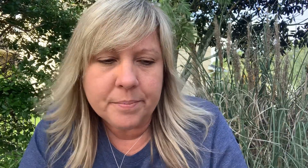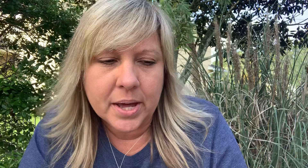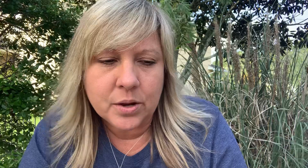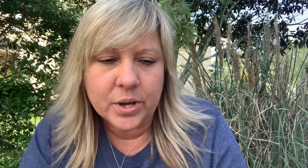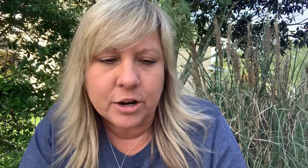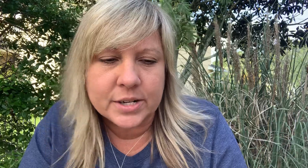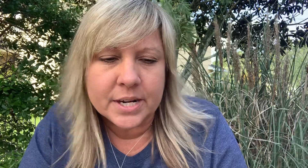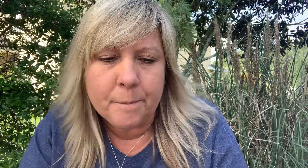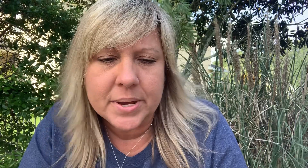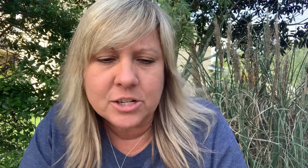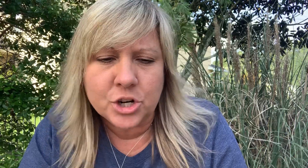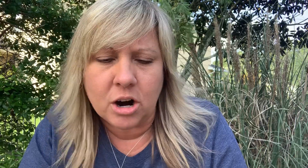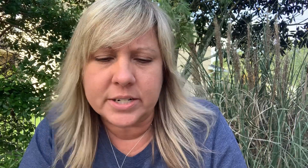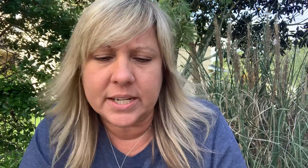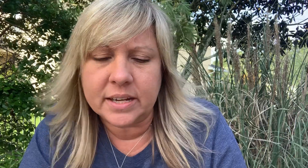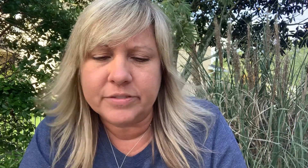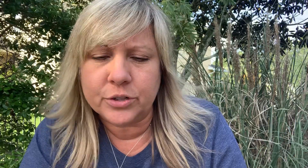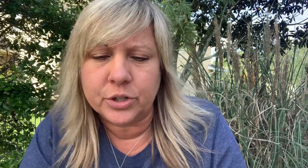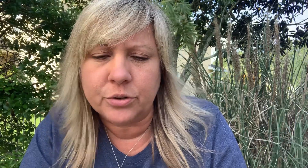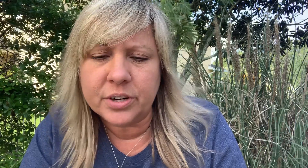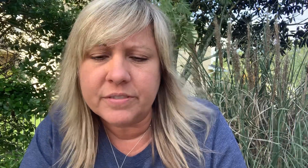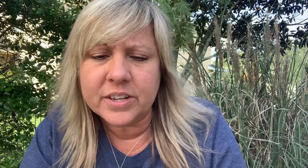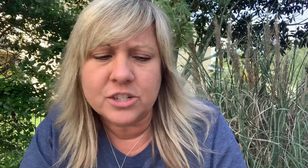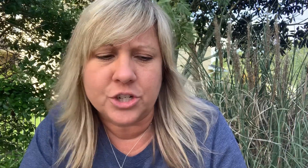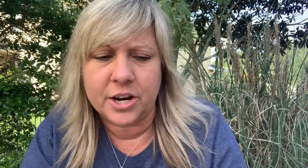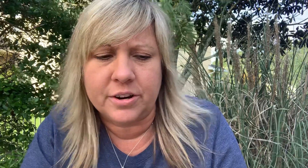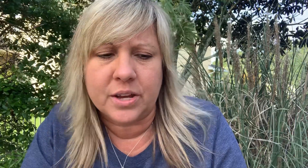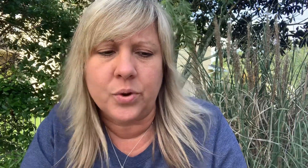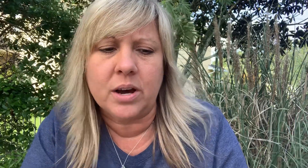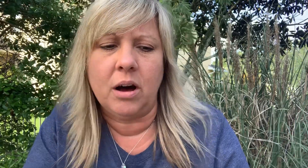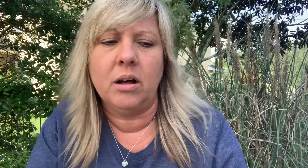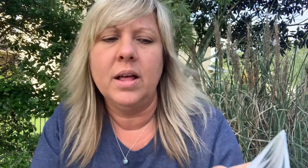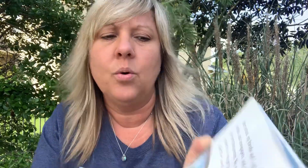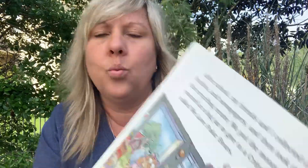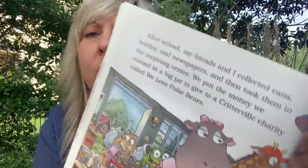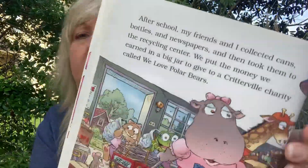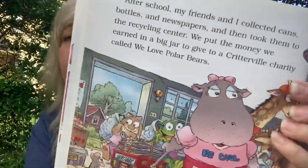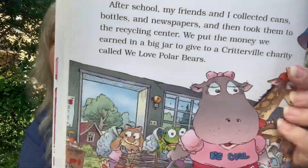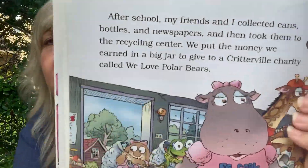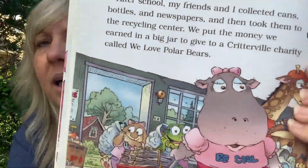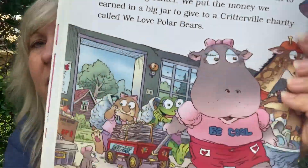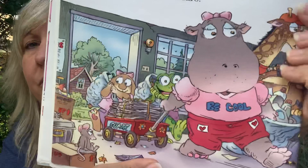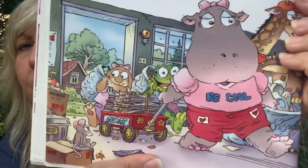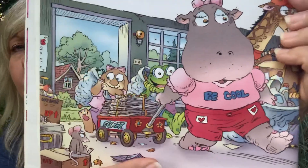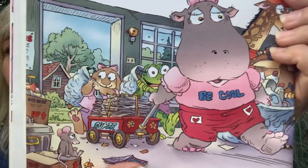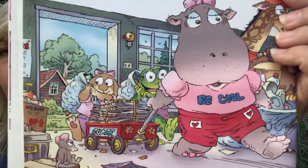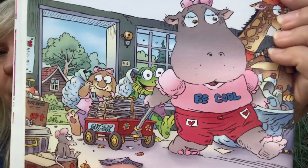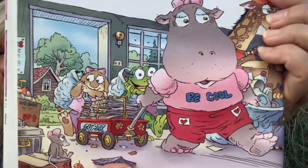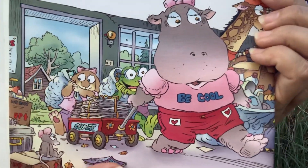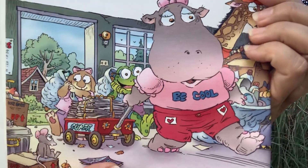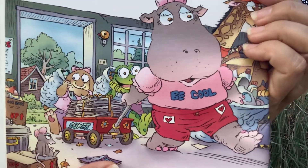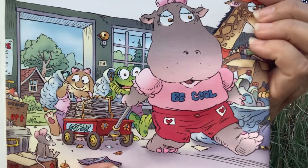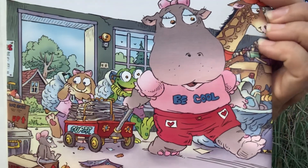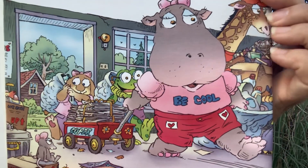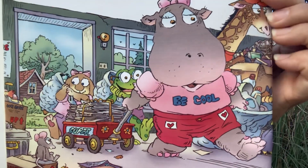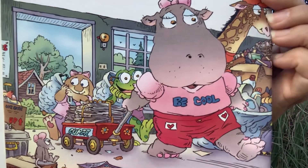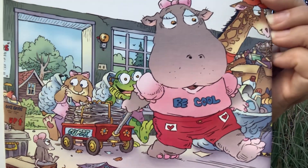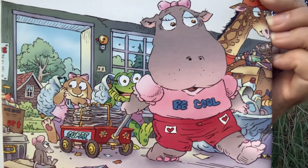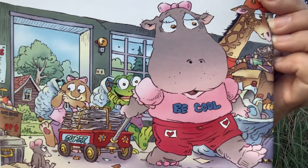money we earned in a big jar to give to a Critterville charity we call We Love Polar Bears. What a